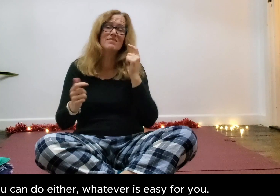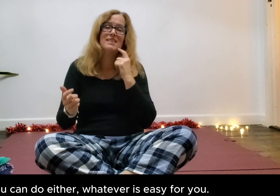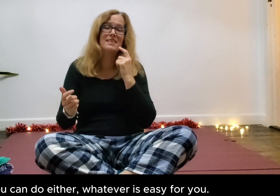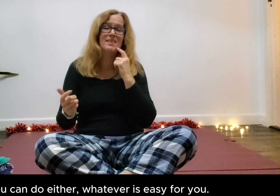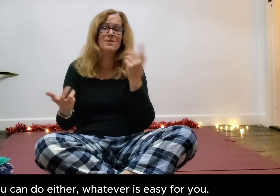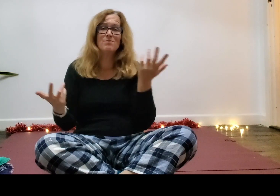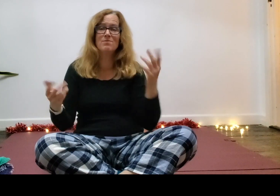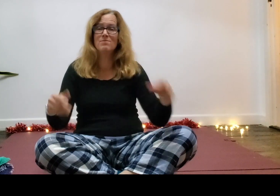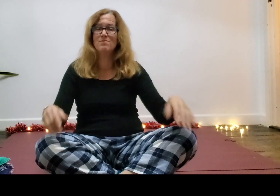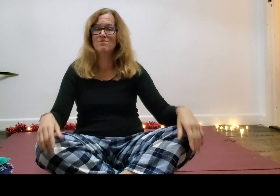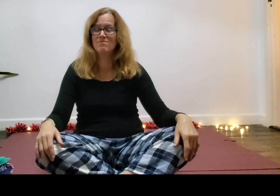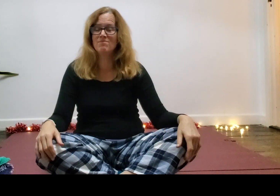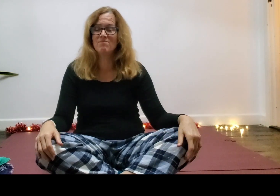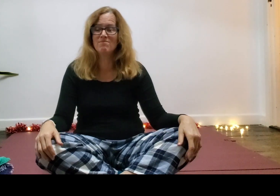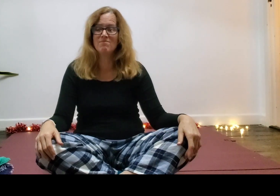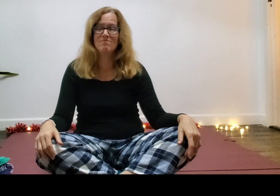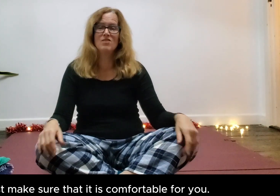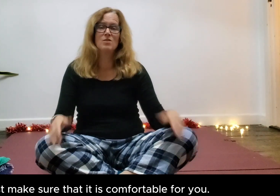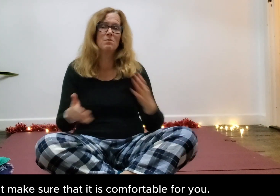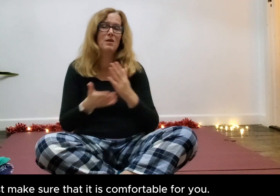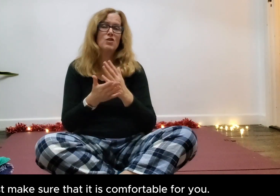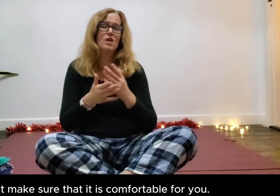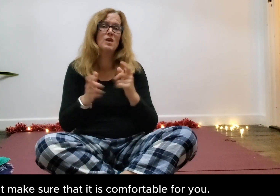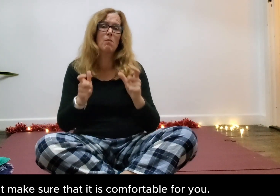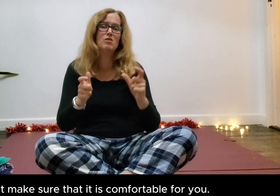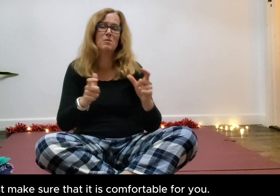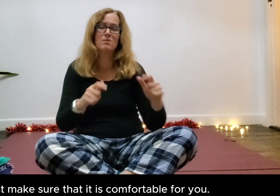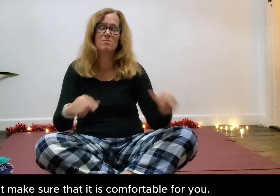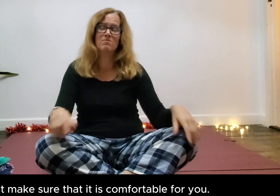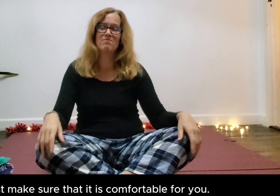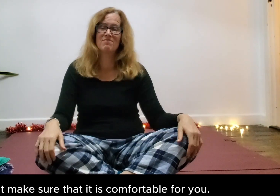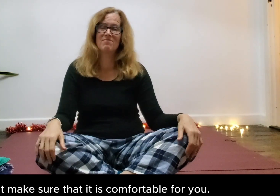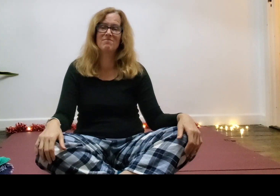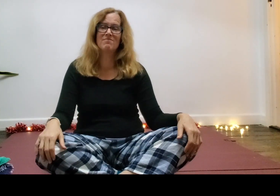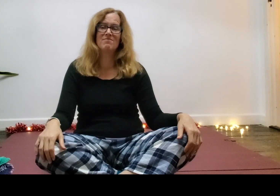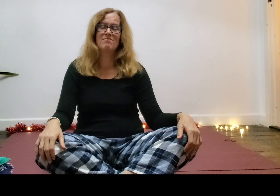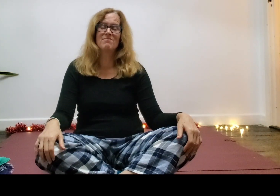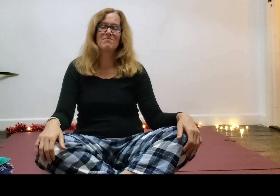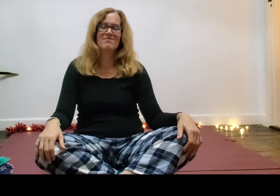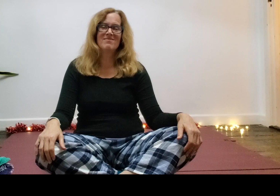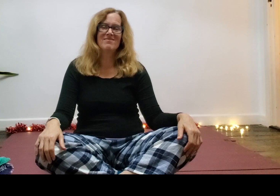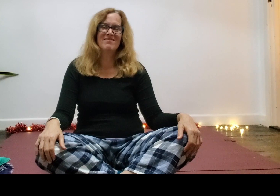you. Just make sure that it is comfortable for you.